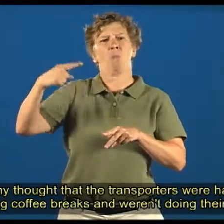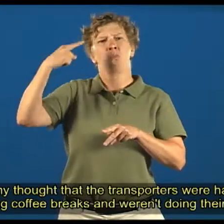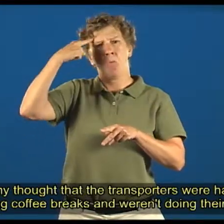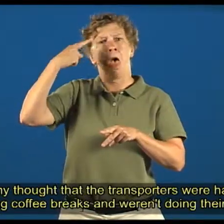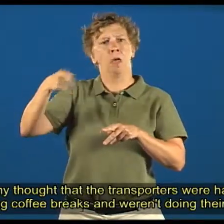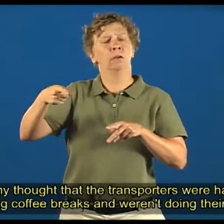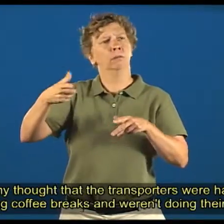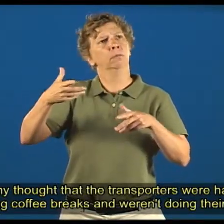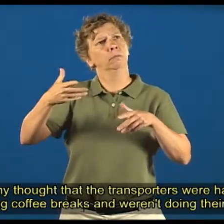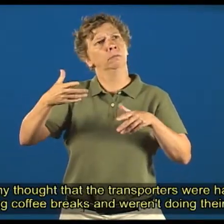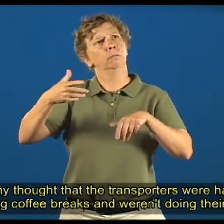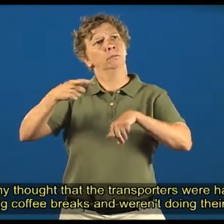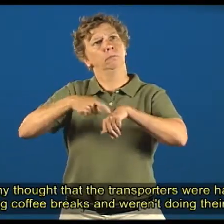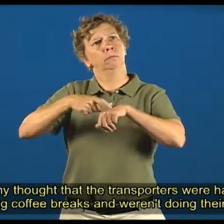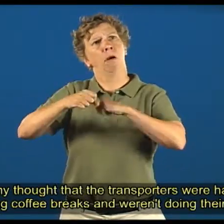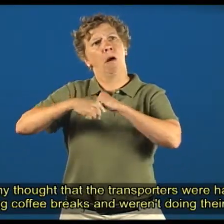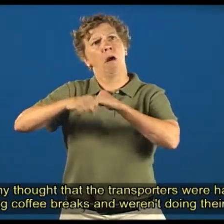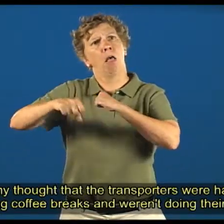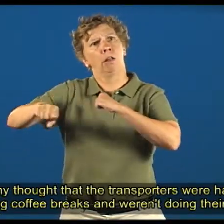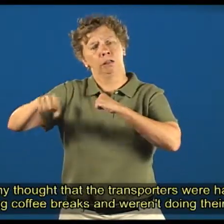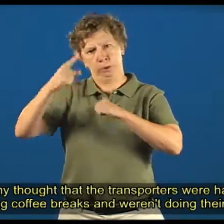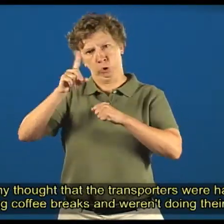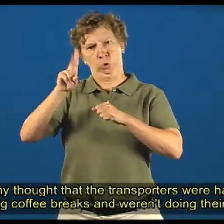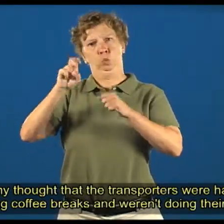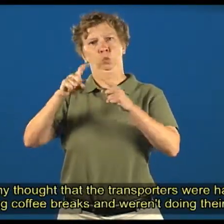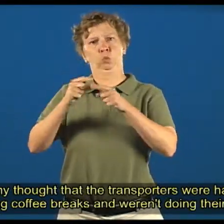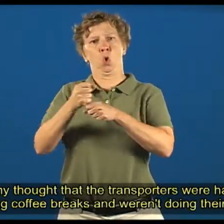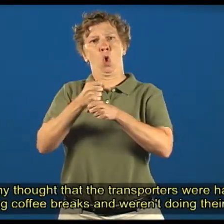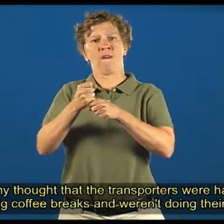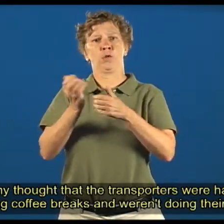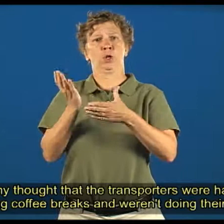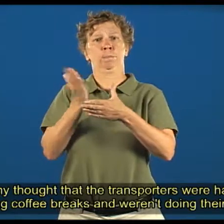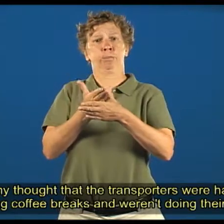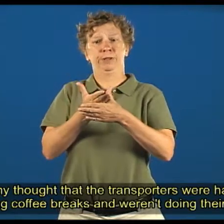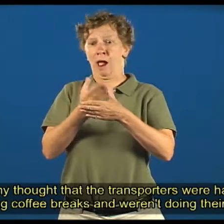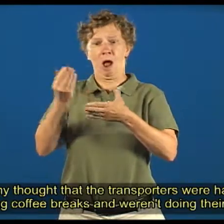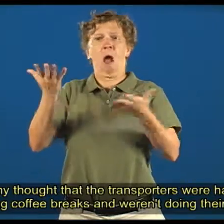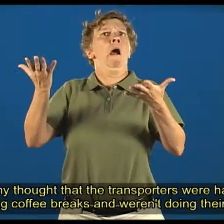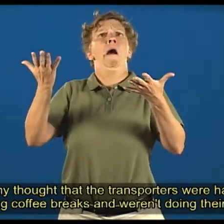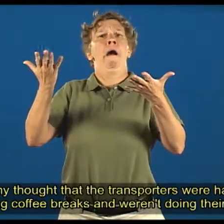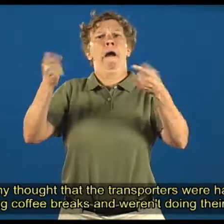Many thought that the transporters were having long coffee breaks and weren't doing their job.